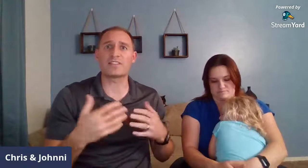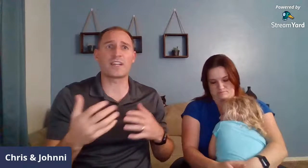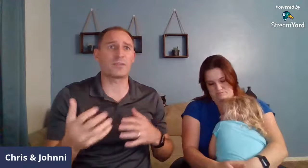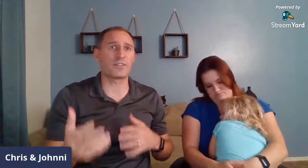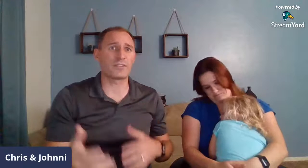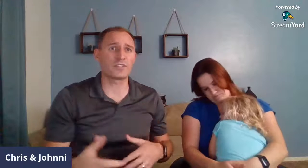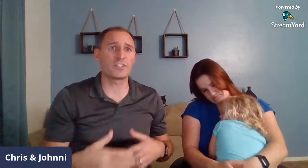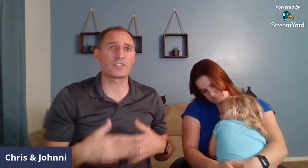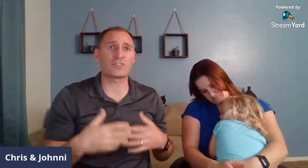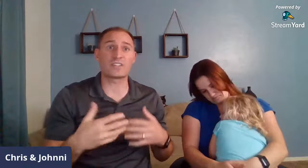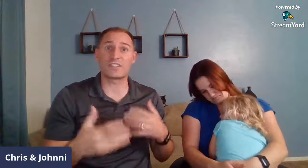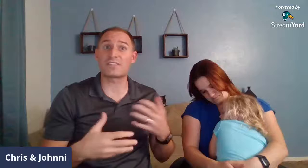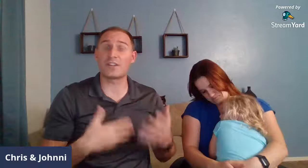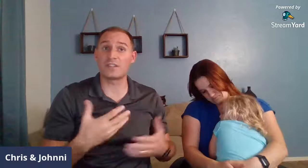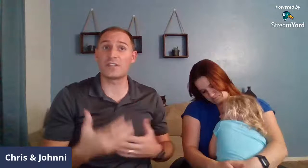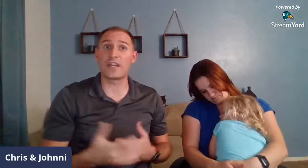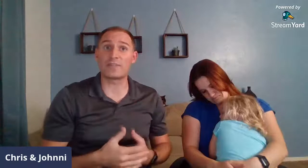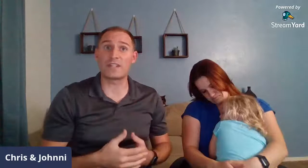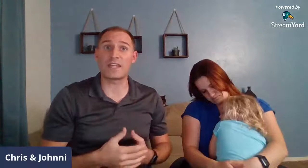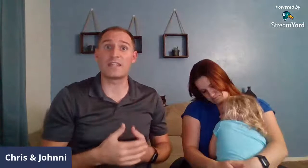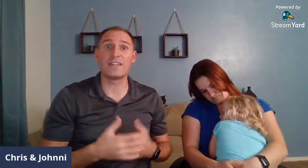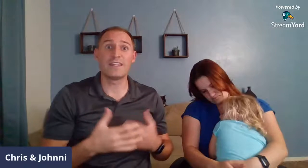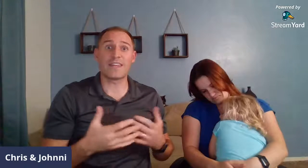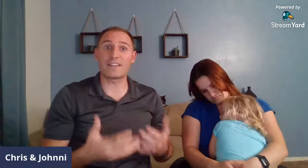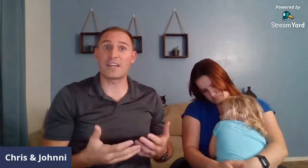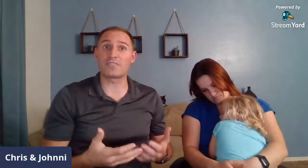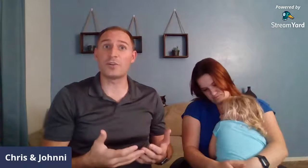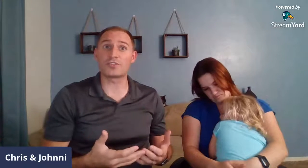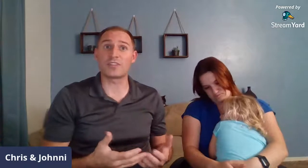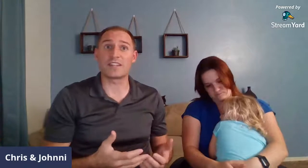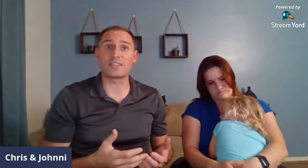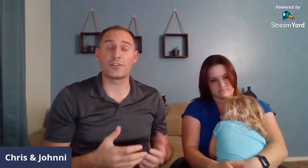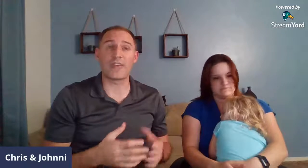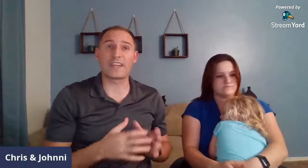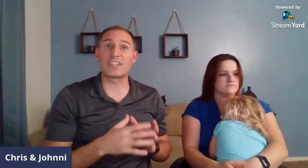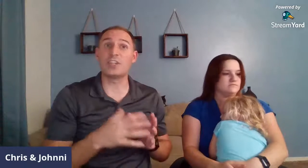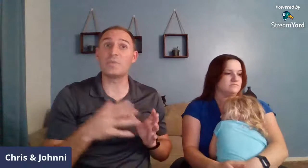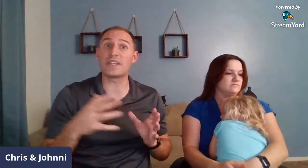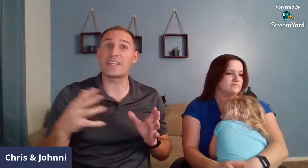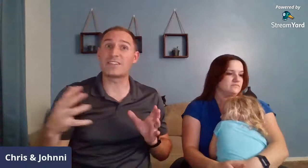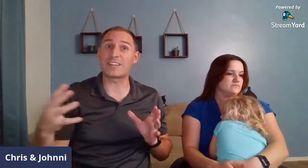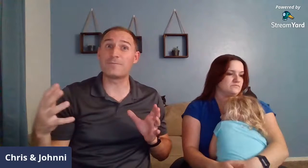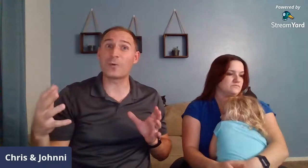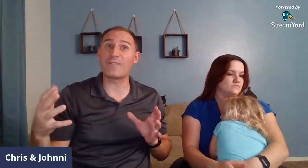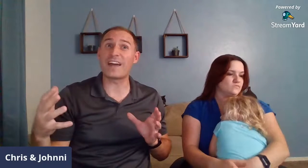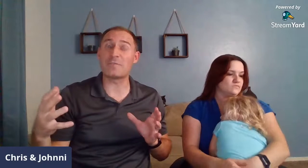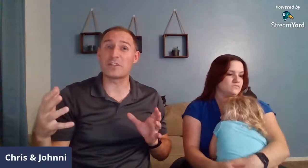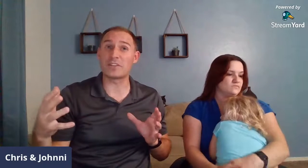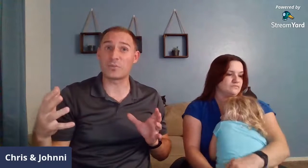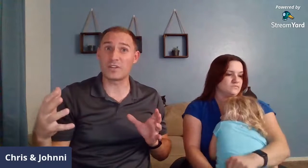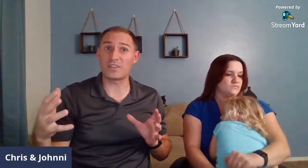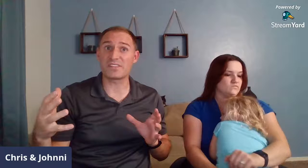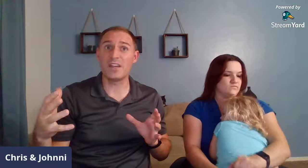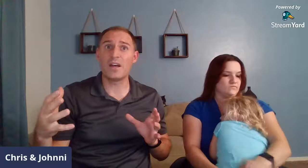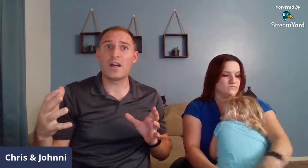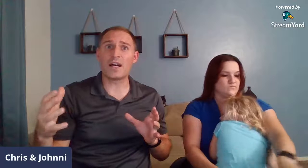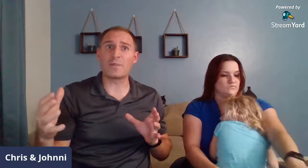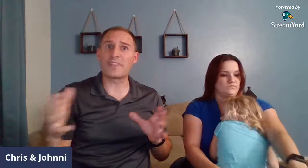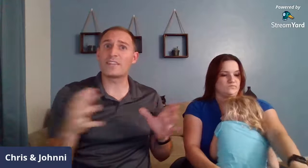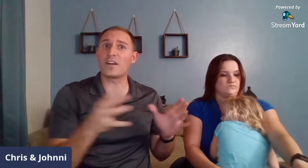talking with other children, just, every day, that exposure. And so that accumulated to like 45 million words. But then on